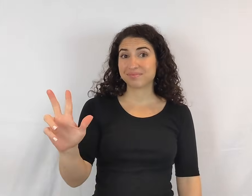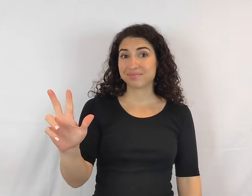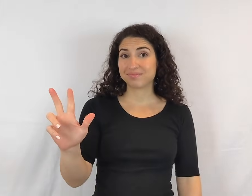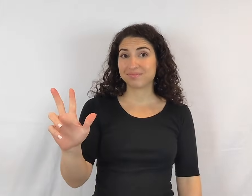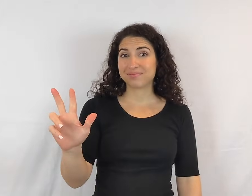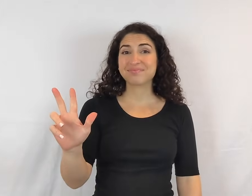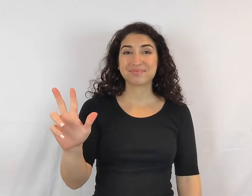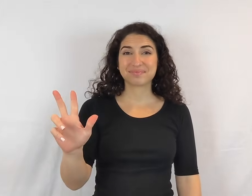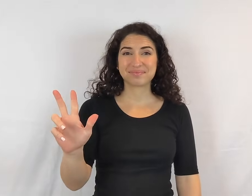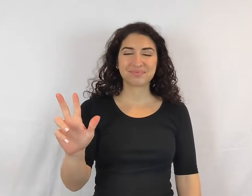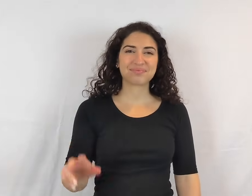2003.